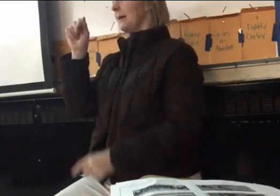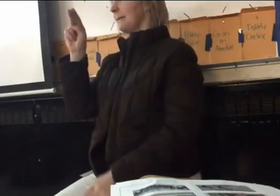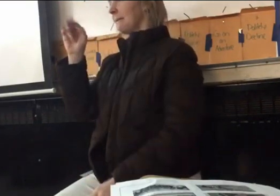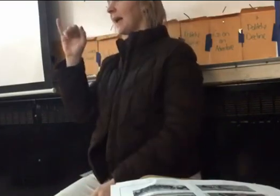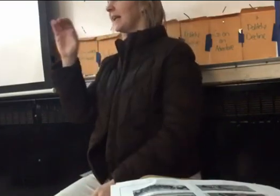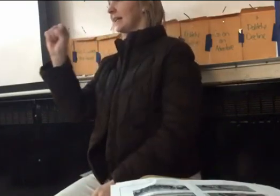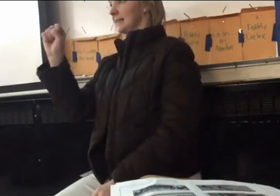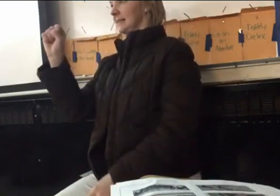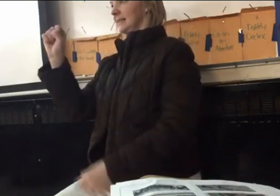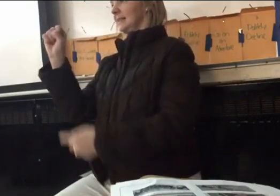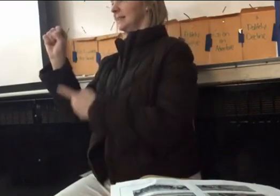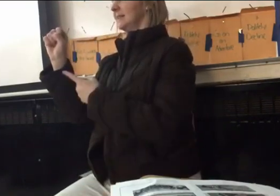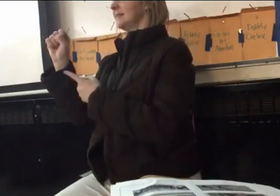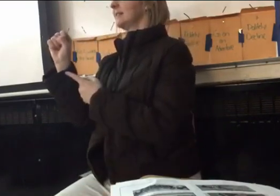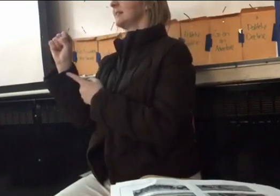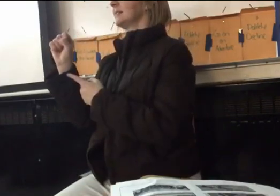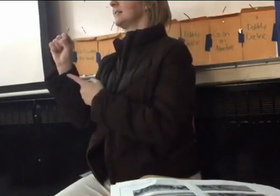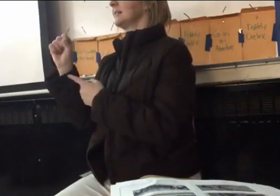P-A-N-I-C-S,